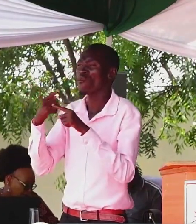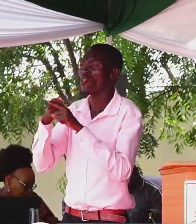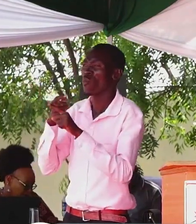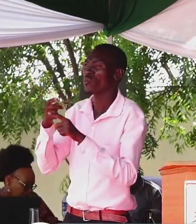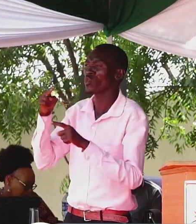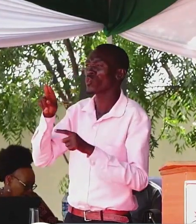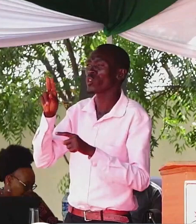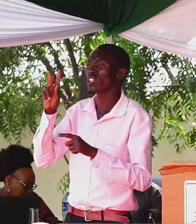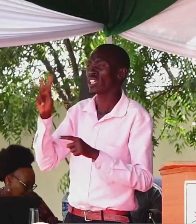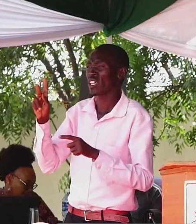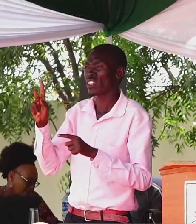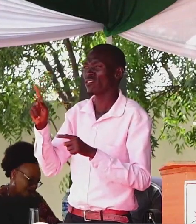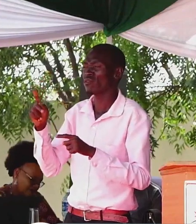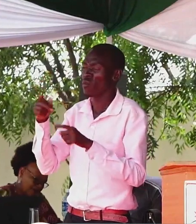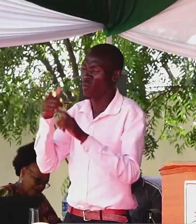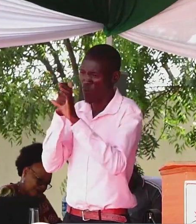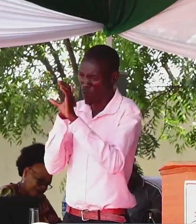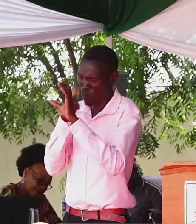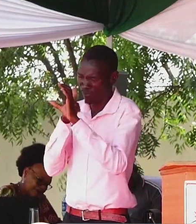were following us online.